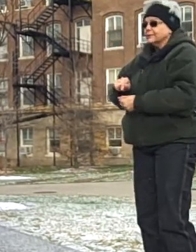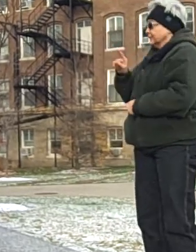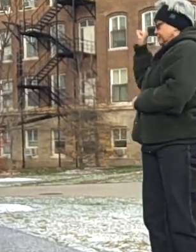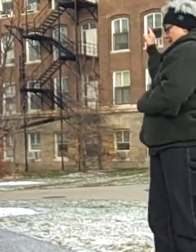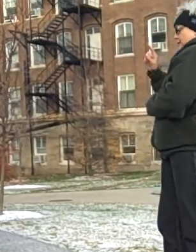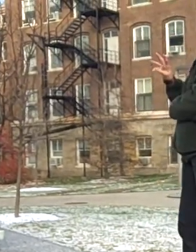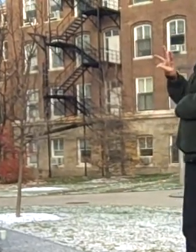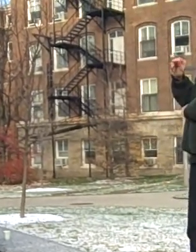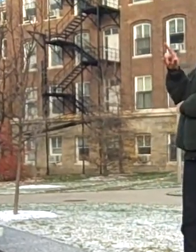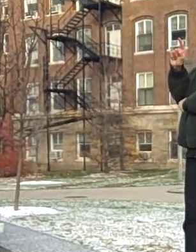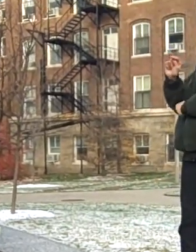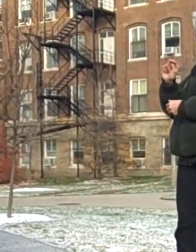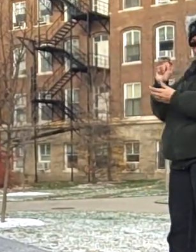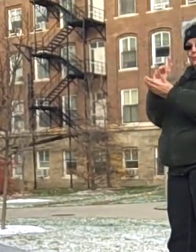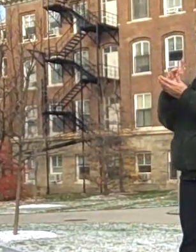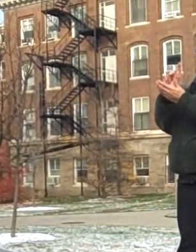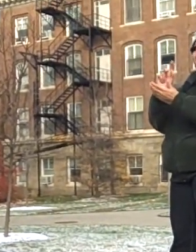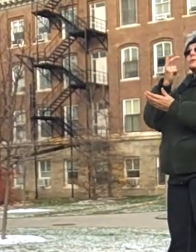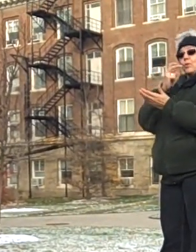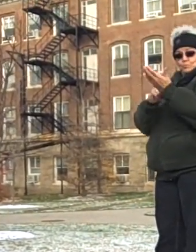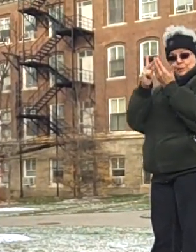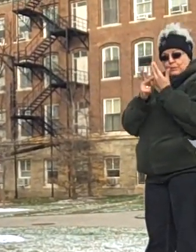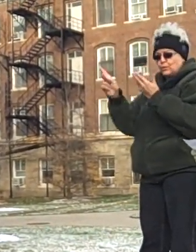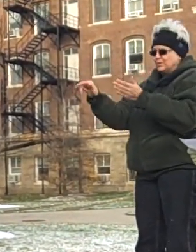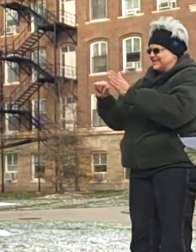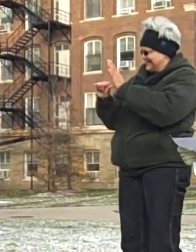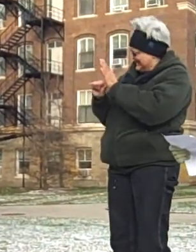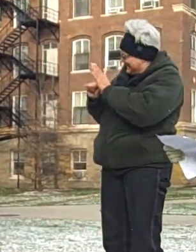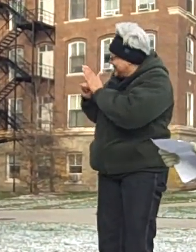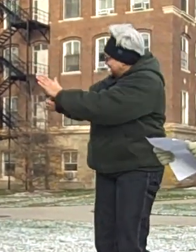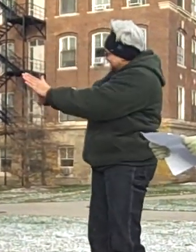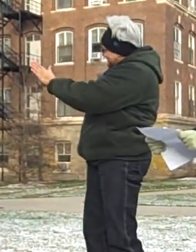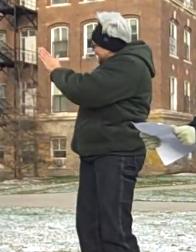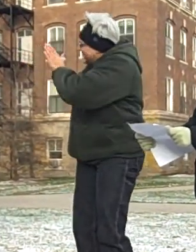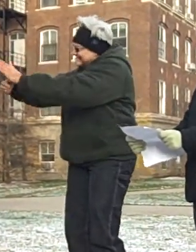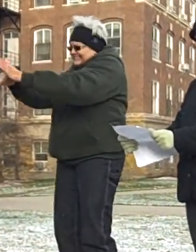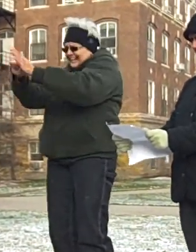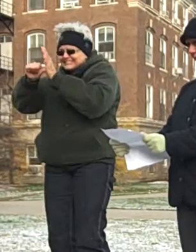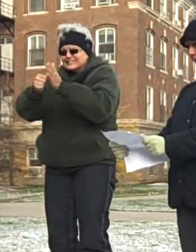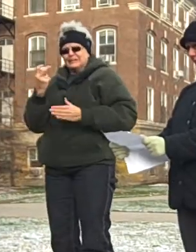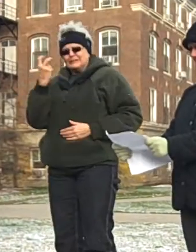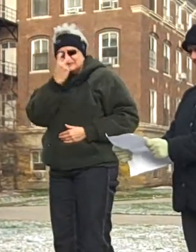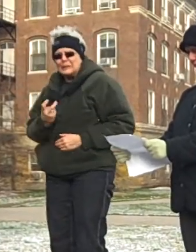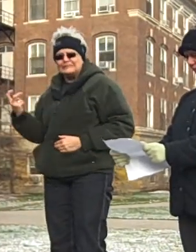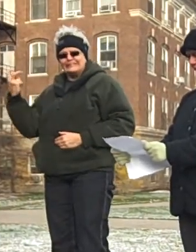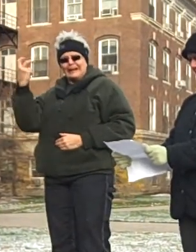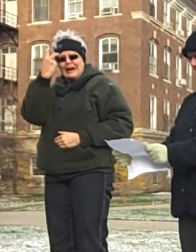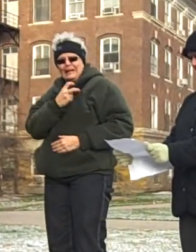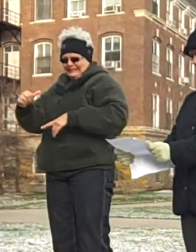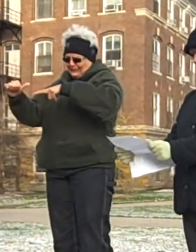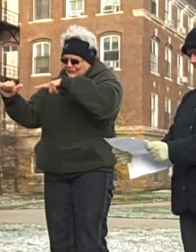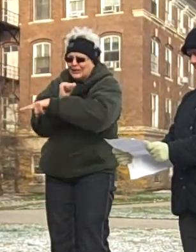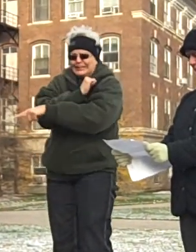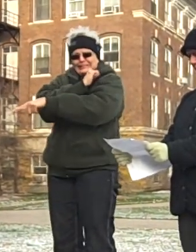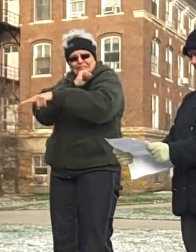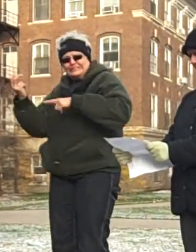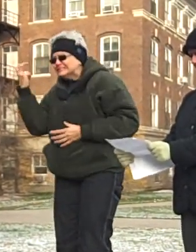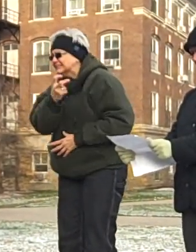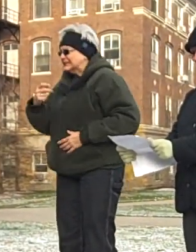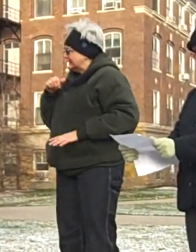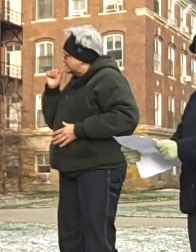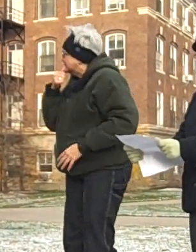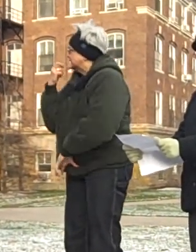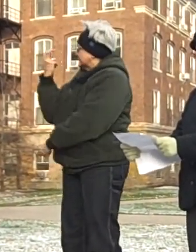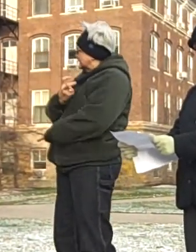Road. Anyway, at the Walnut School, in the oral program, they emphasized speech and